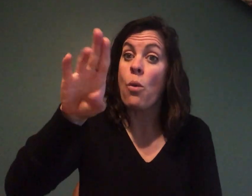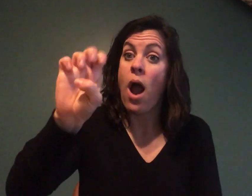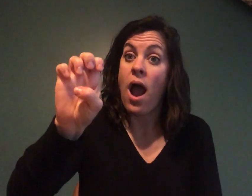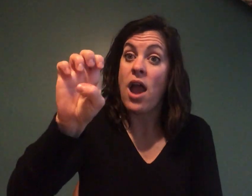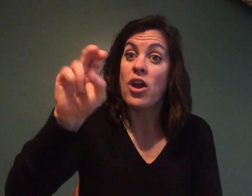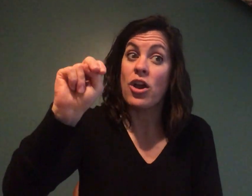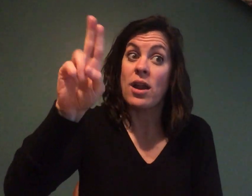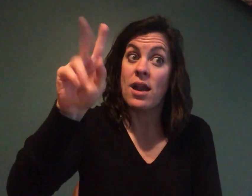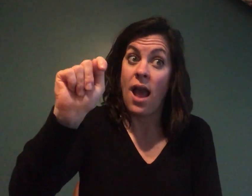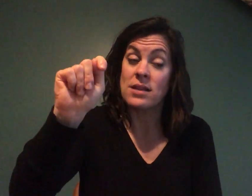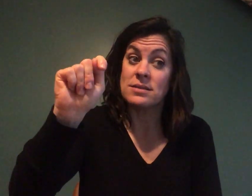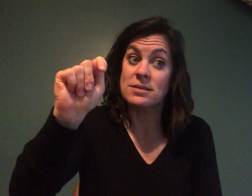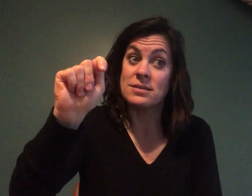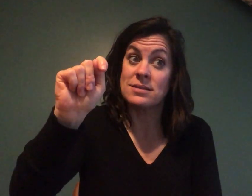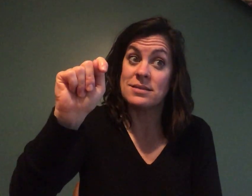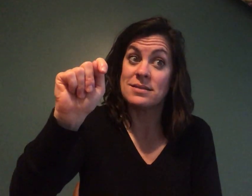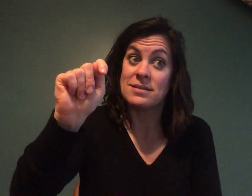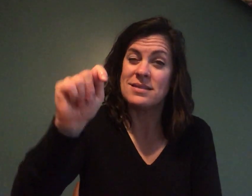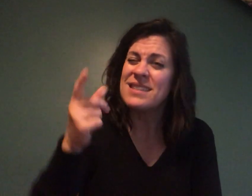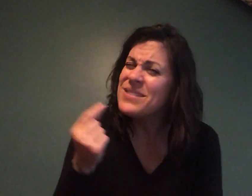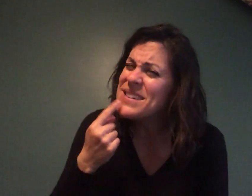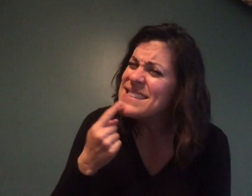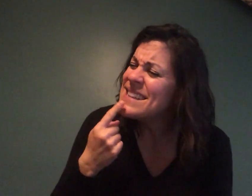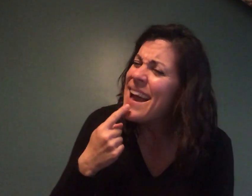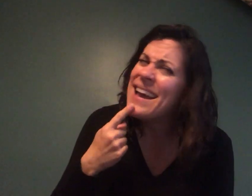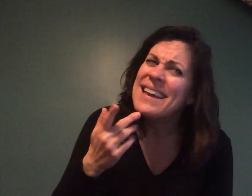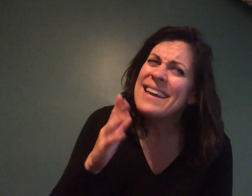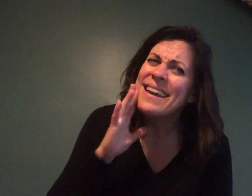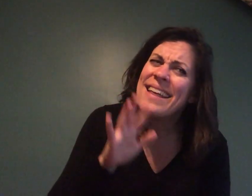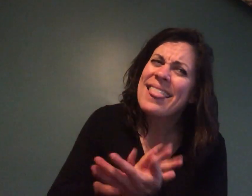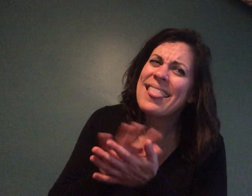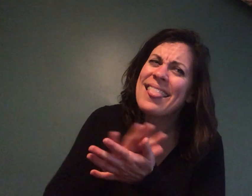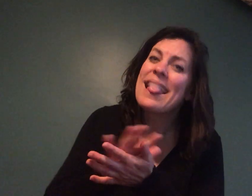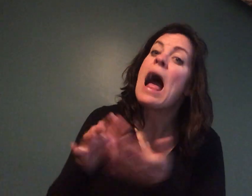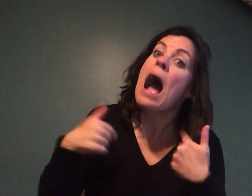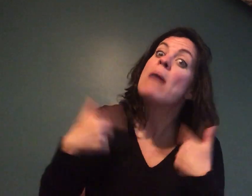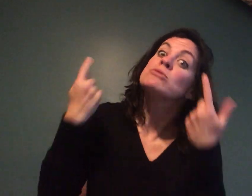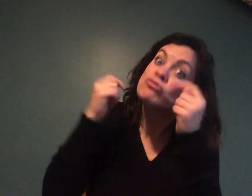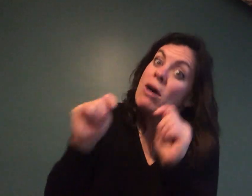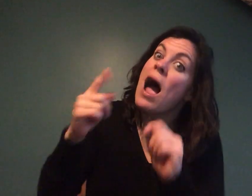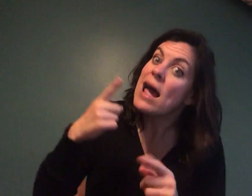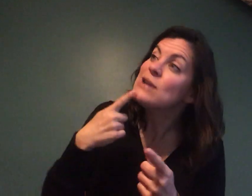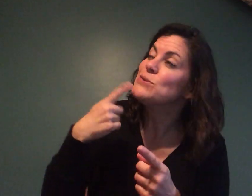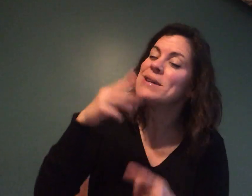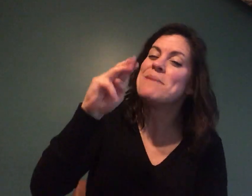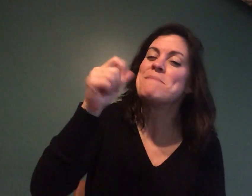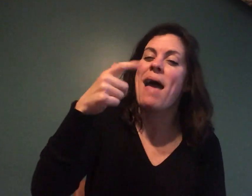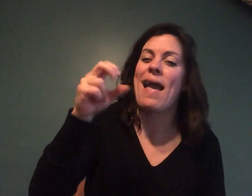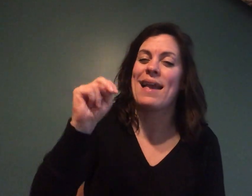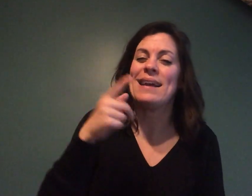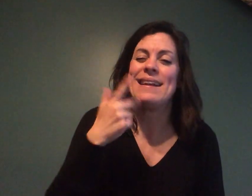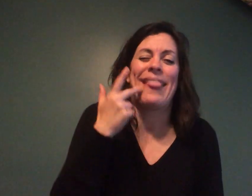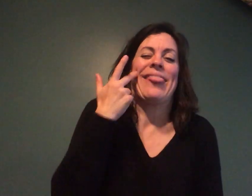it? That's what I was trying to say. I understand. Okay, we gotta have some fun, right,